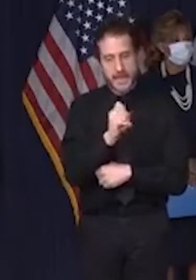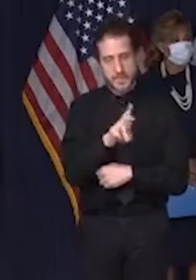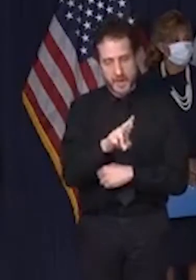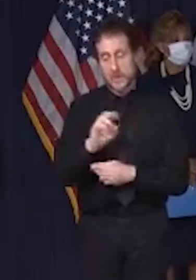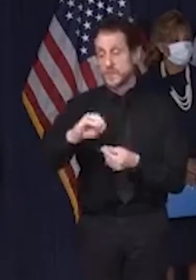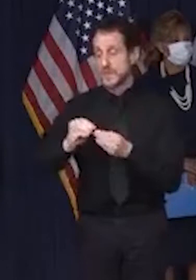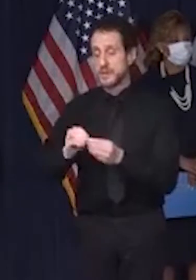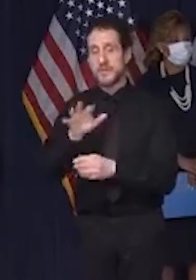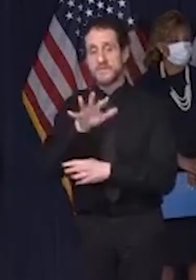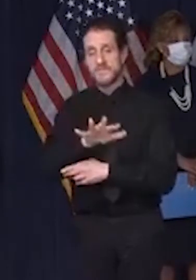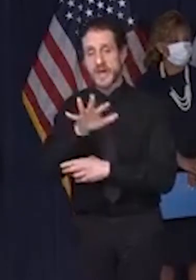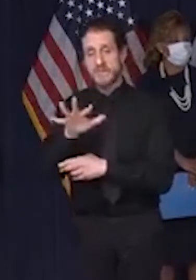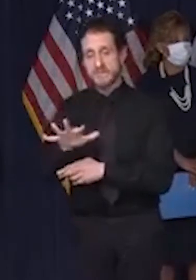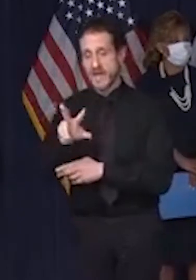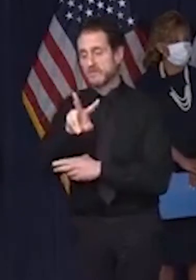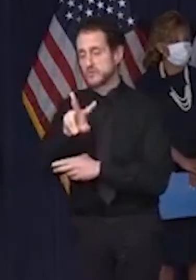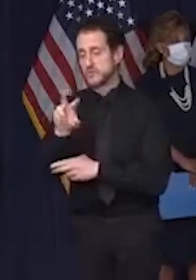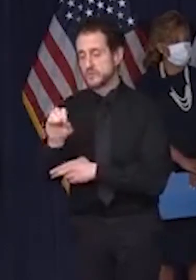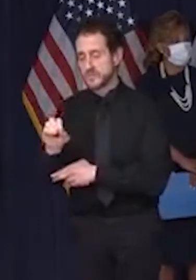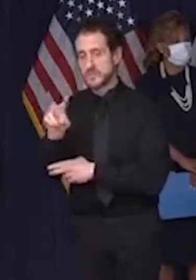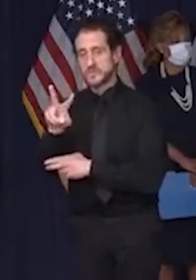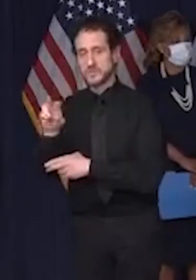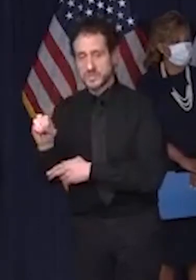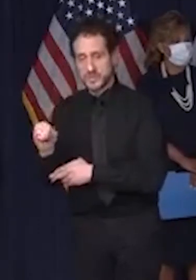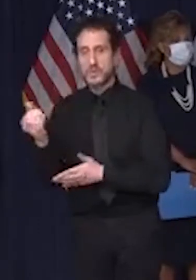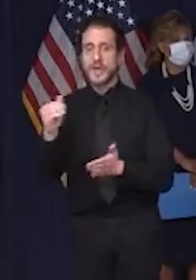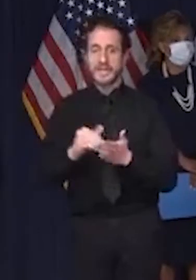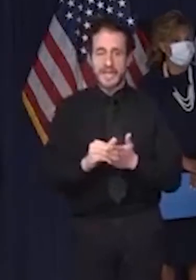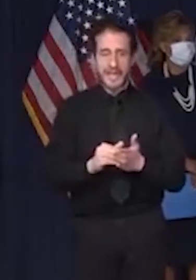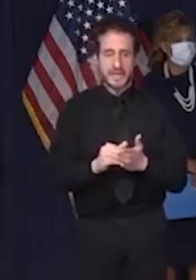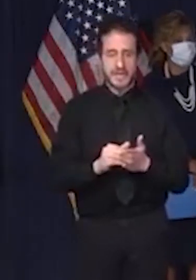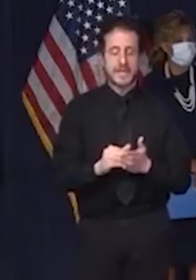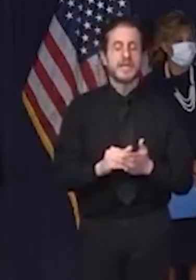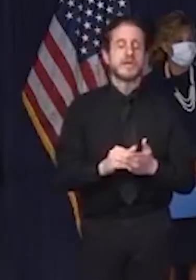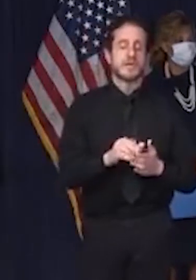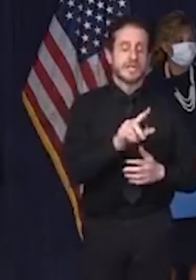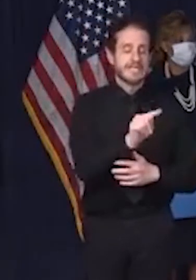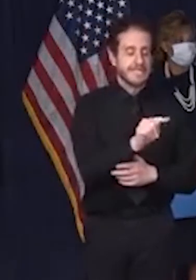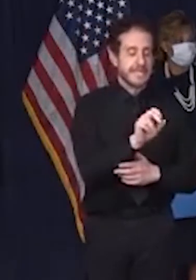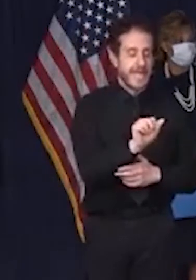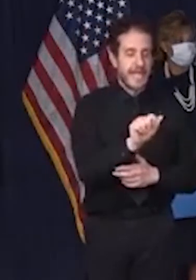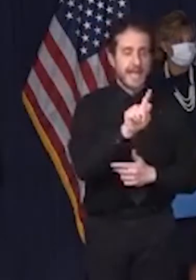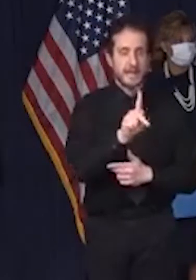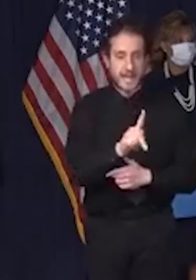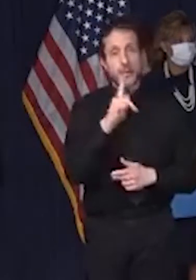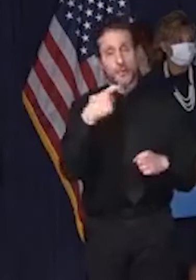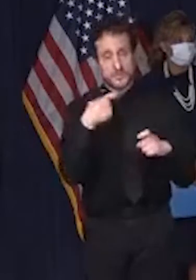552020. Text TALK, T-A-L-K, or in Spanish, HABLAR,